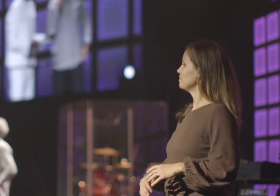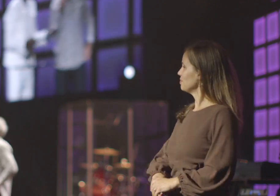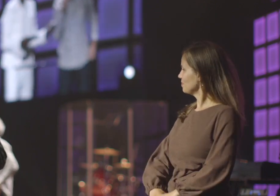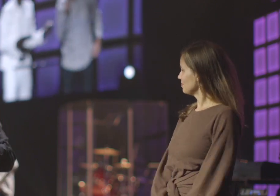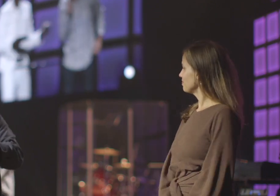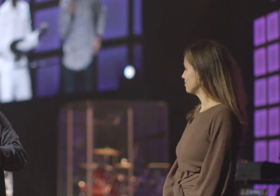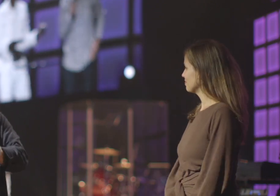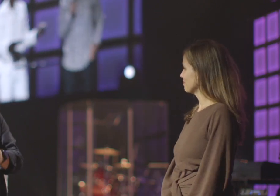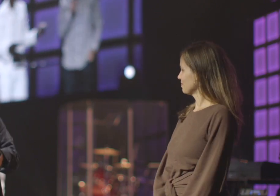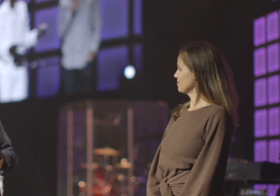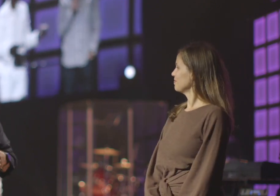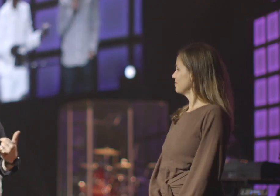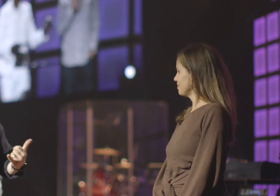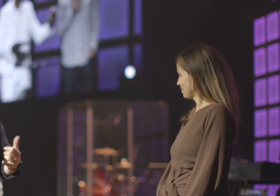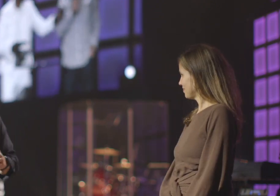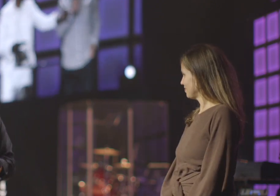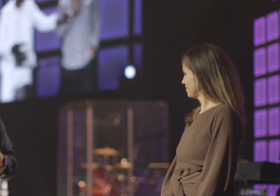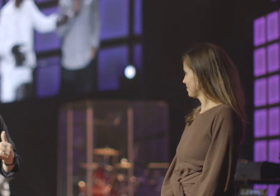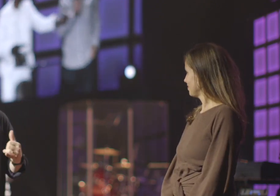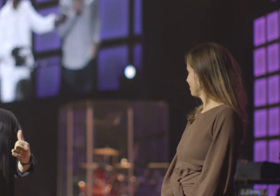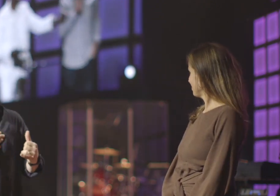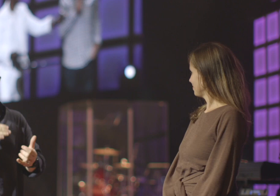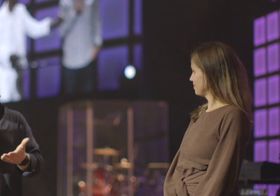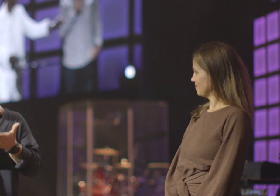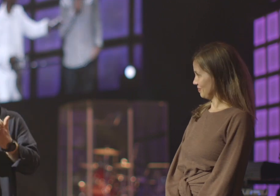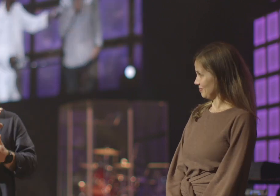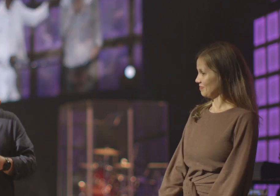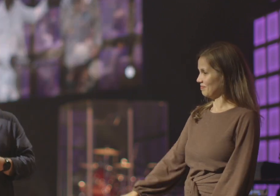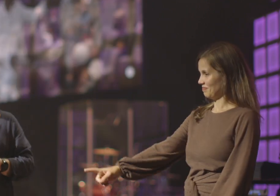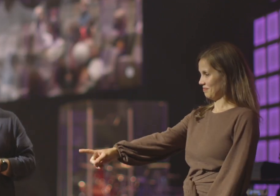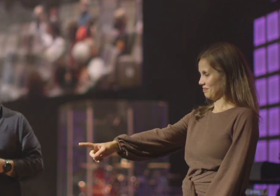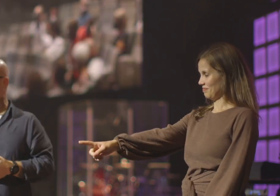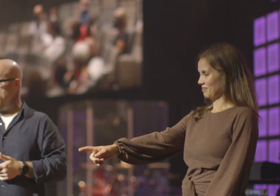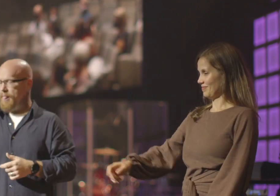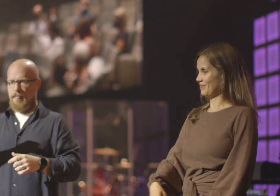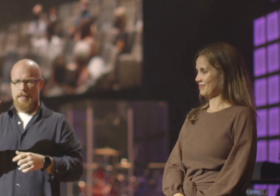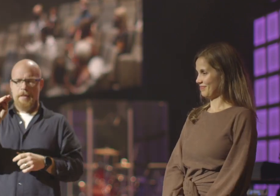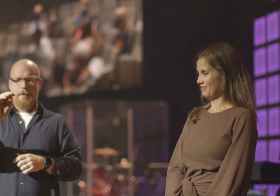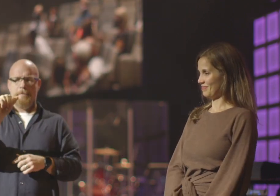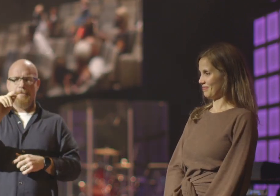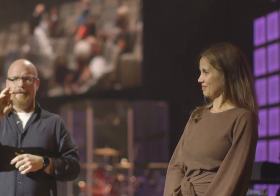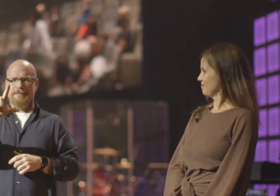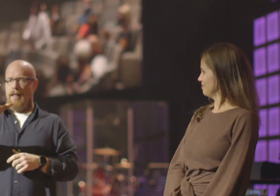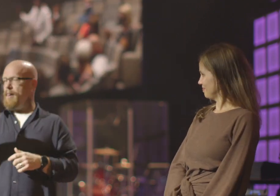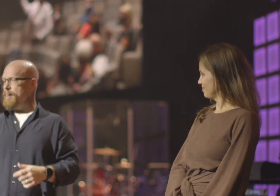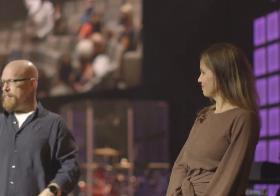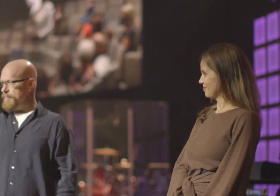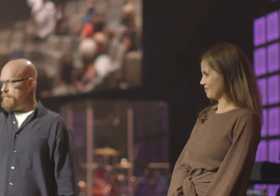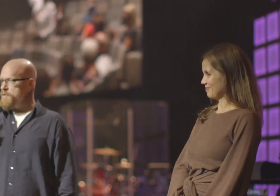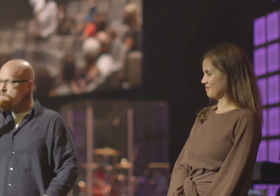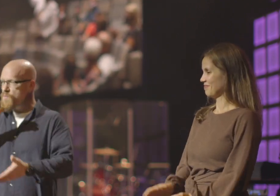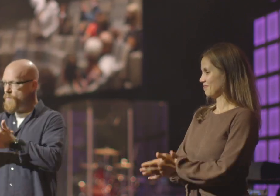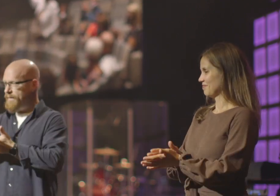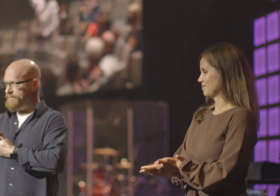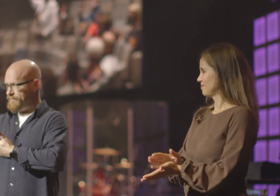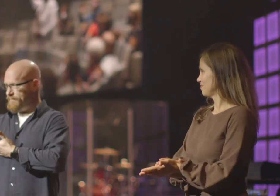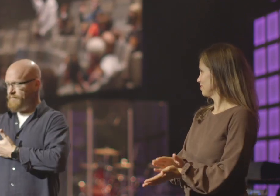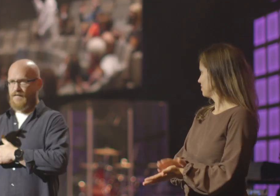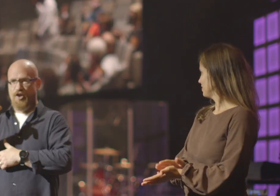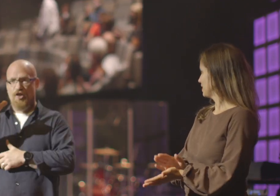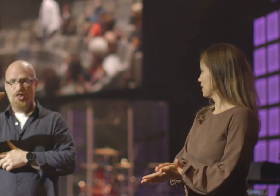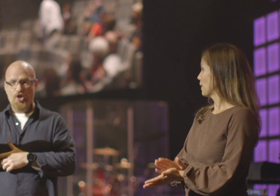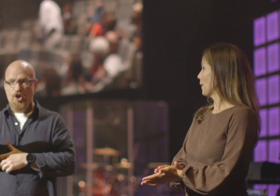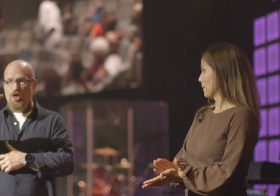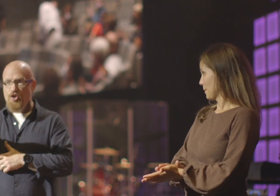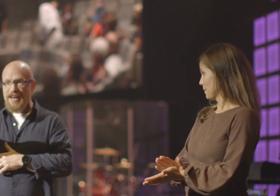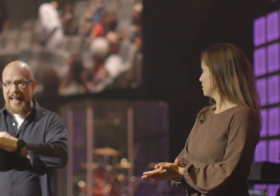And, this is my wife, Madel Breedlove. Can you stand, please? My wife of